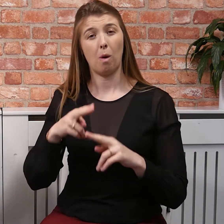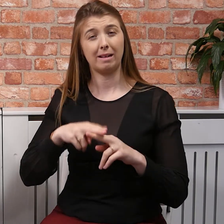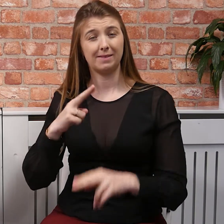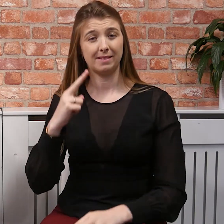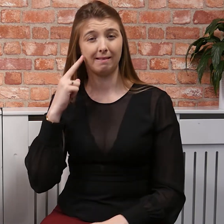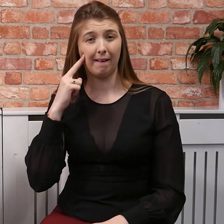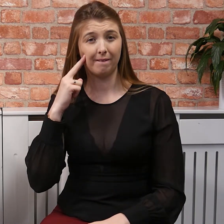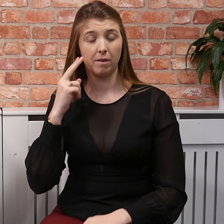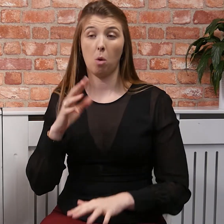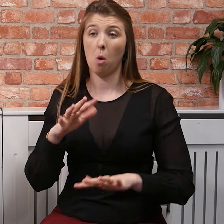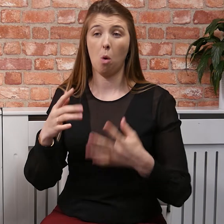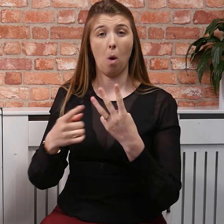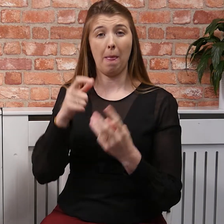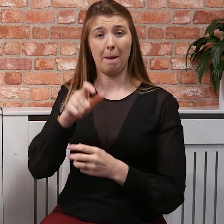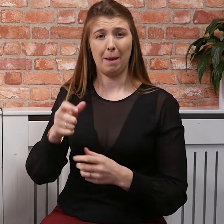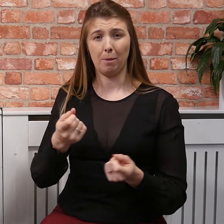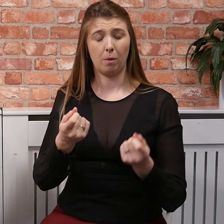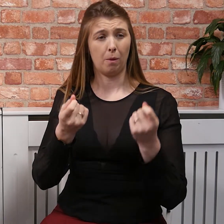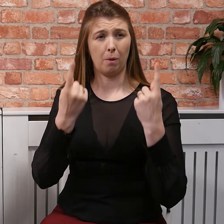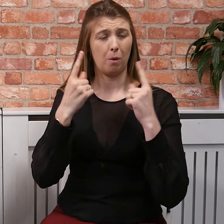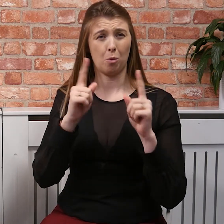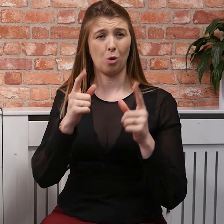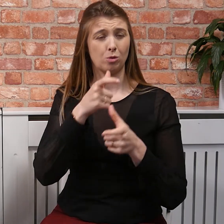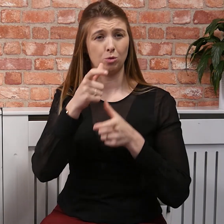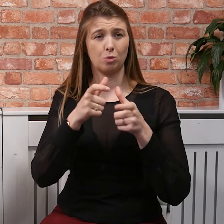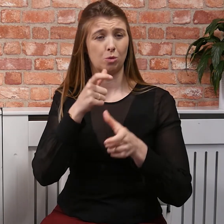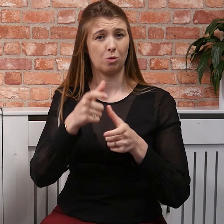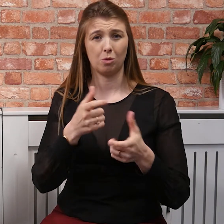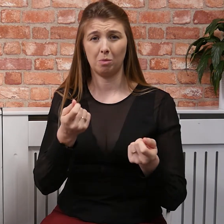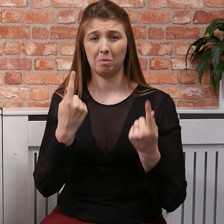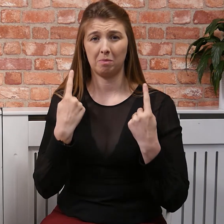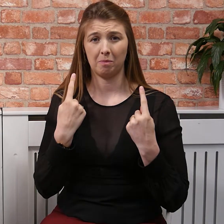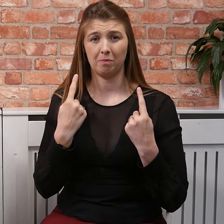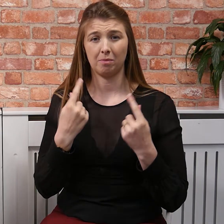remember things even if you understood them when they were being said.